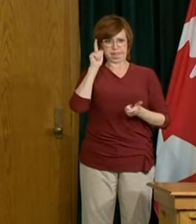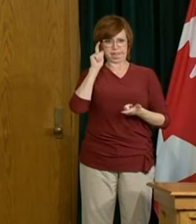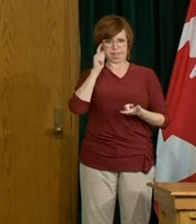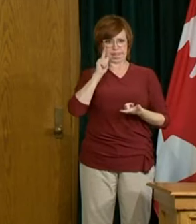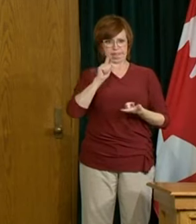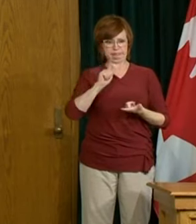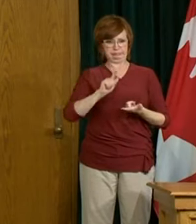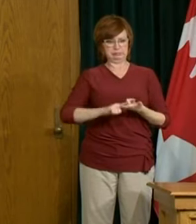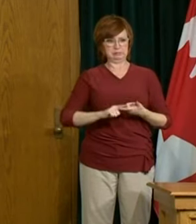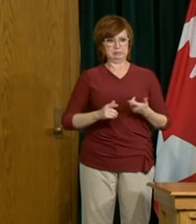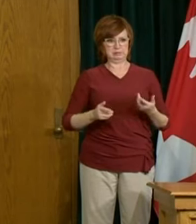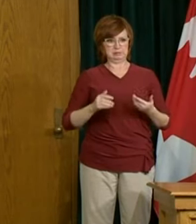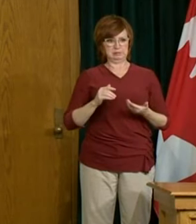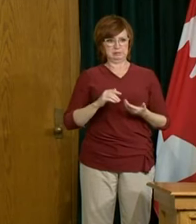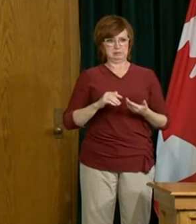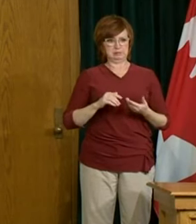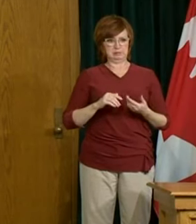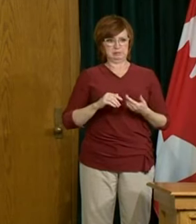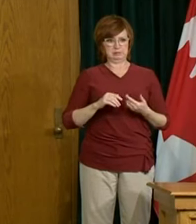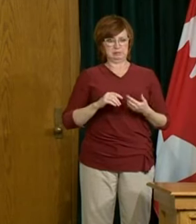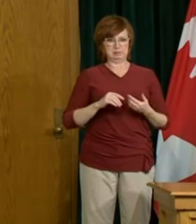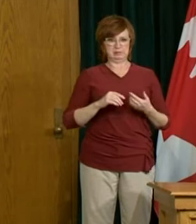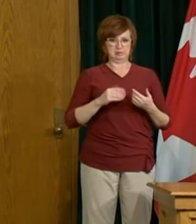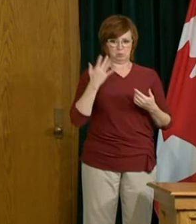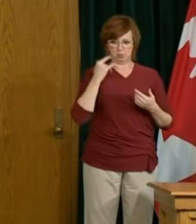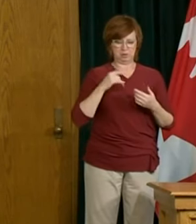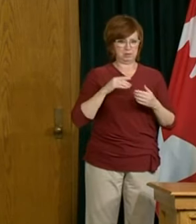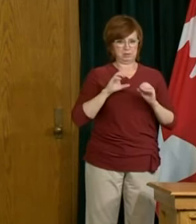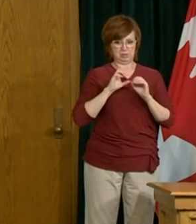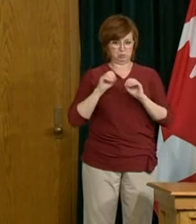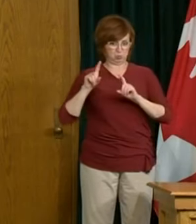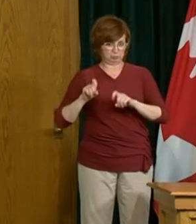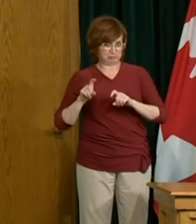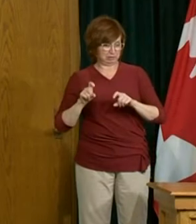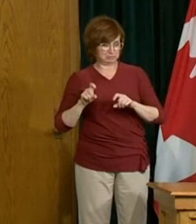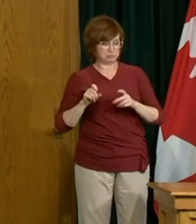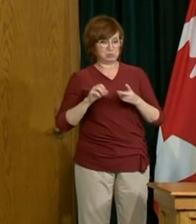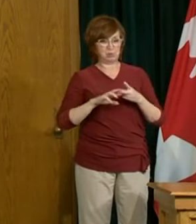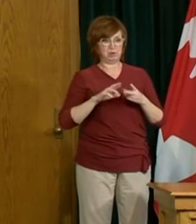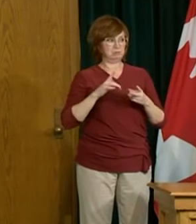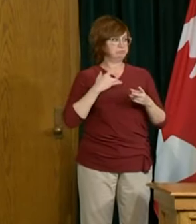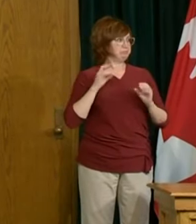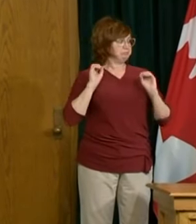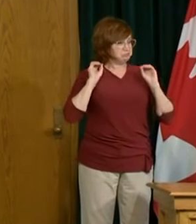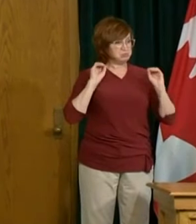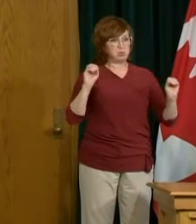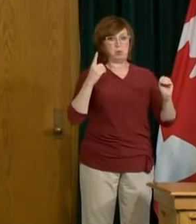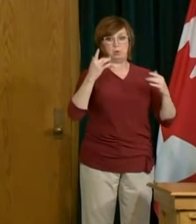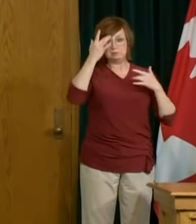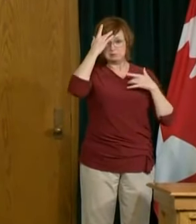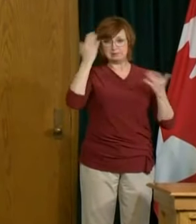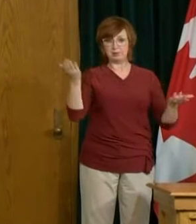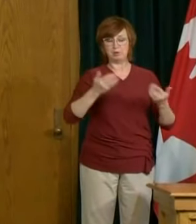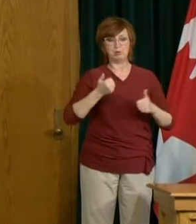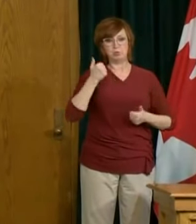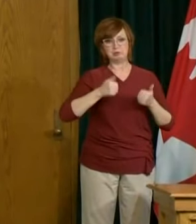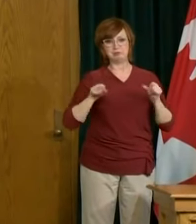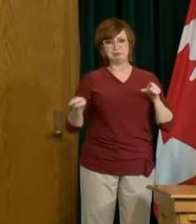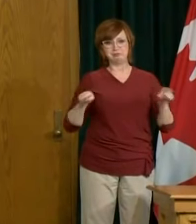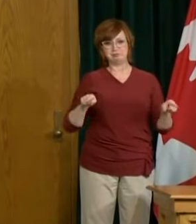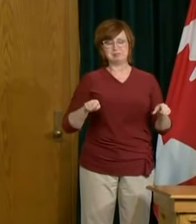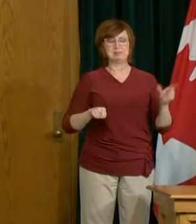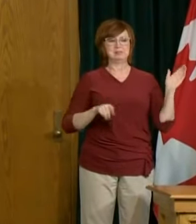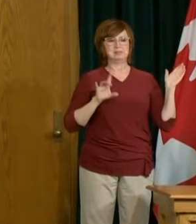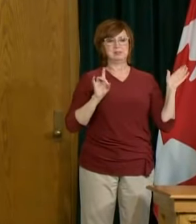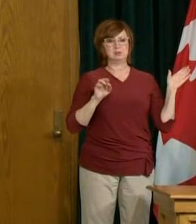around, which a lot of people are starting to think? So there's actually, our hope is